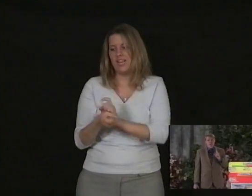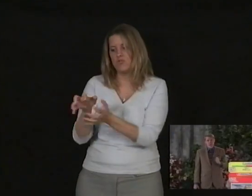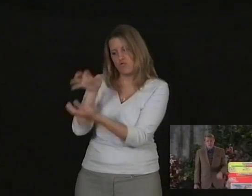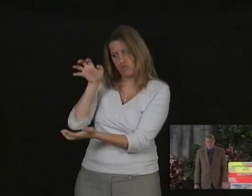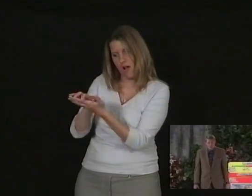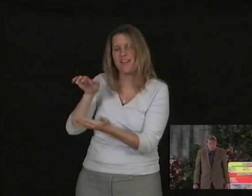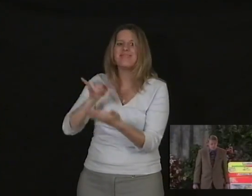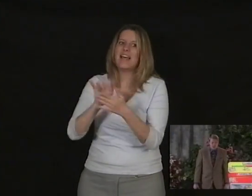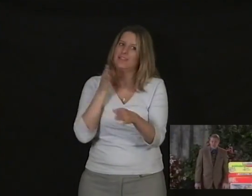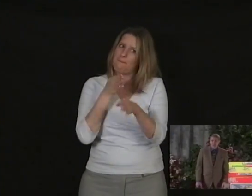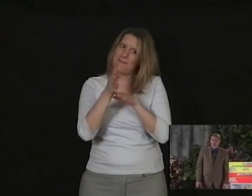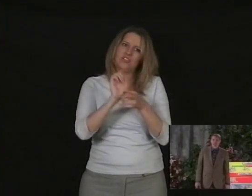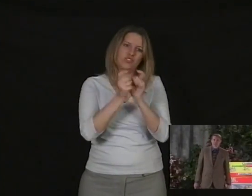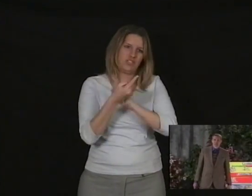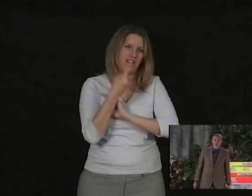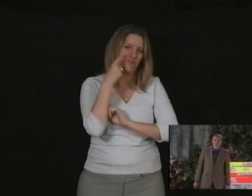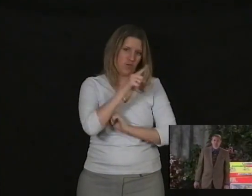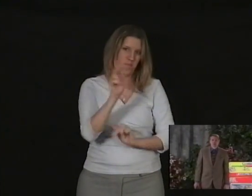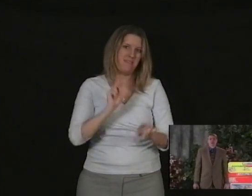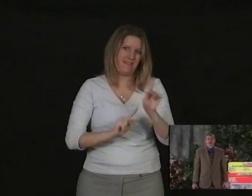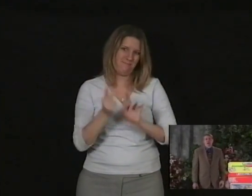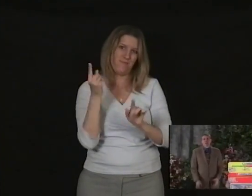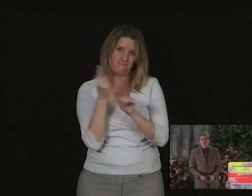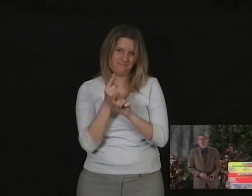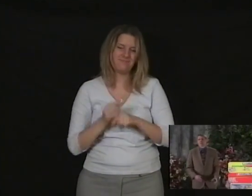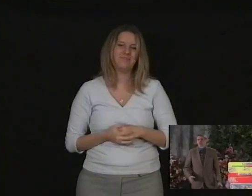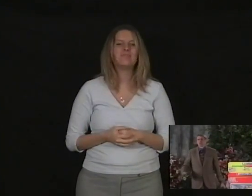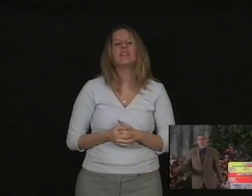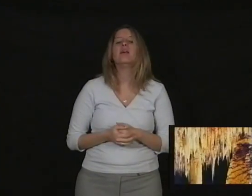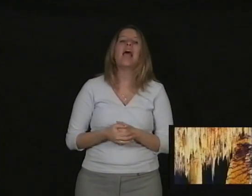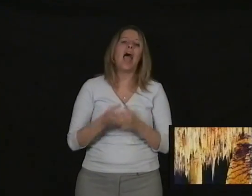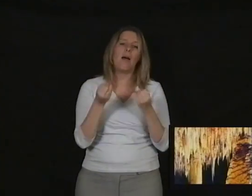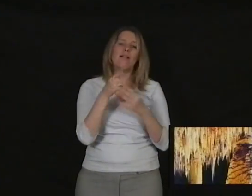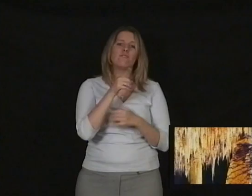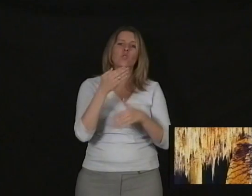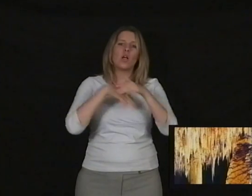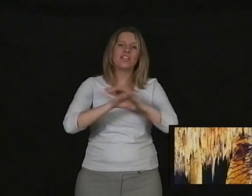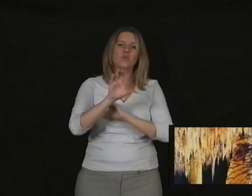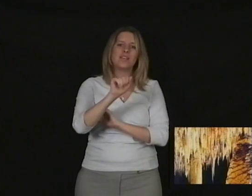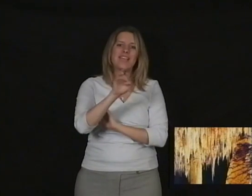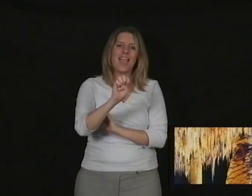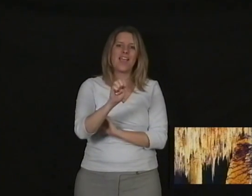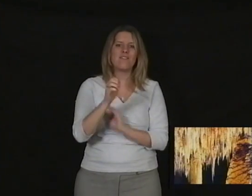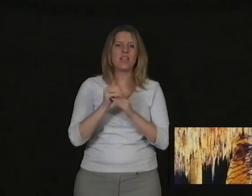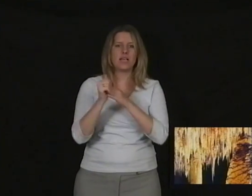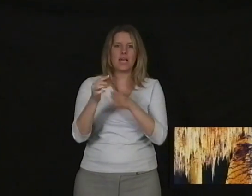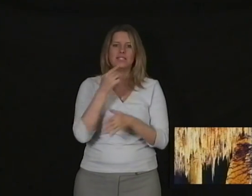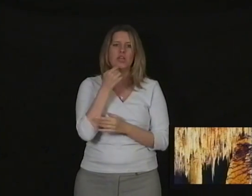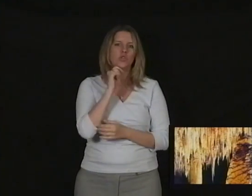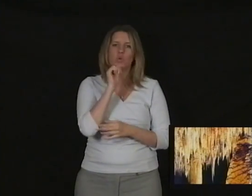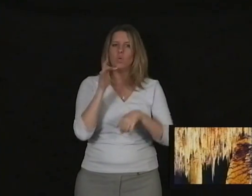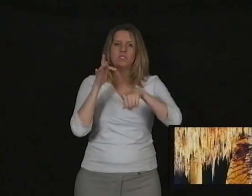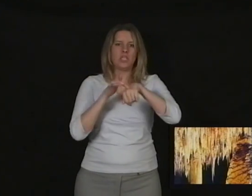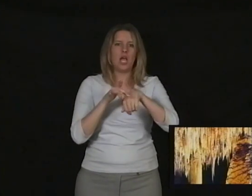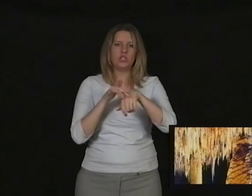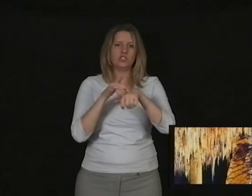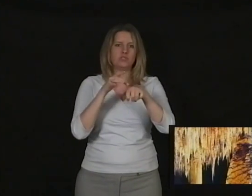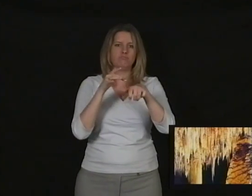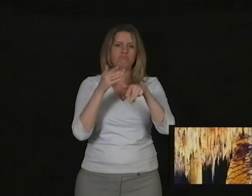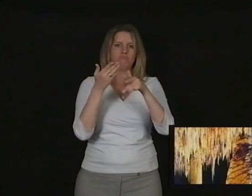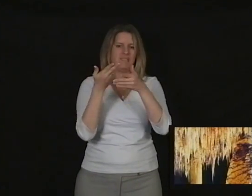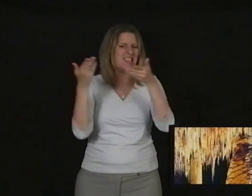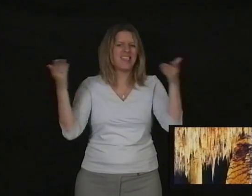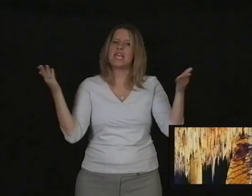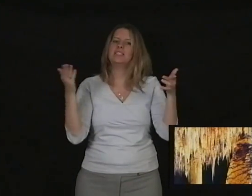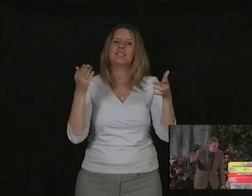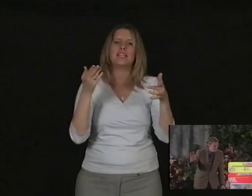Now there's a major change for you folks." Yes, sir. How many of you have ever gone into a cave and the guide said, "Don't touch the formations, they take millions